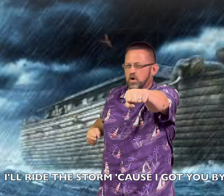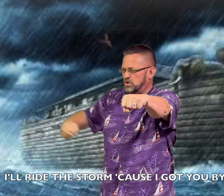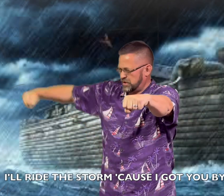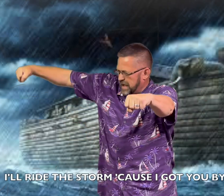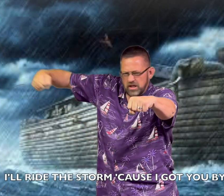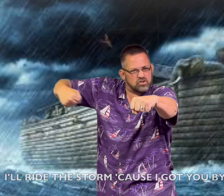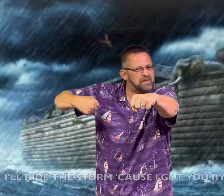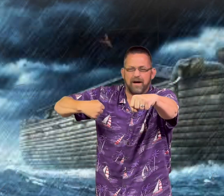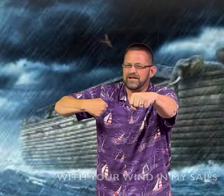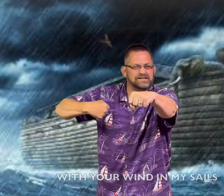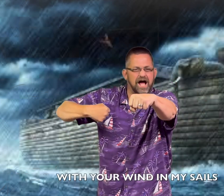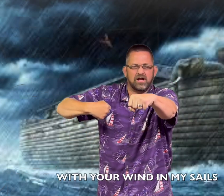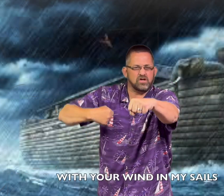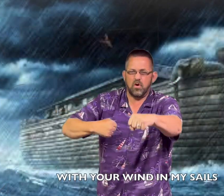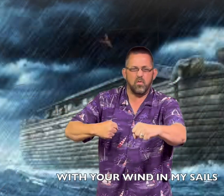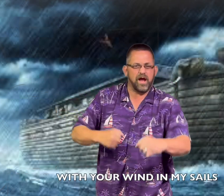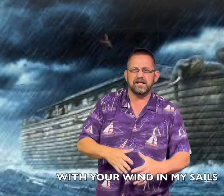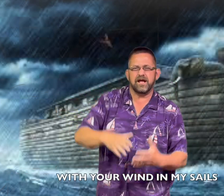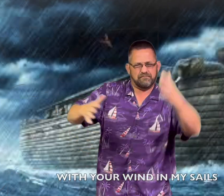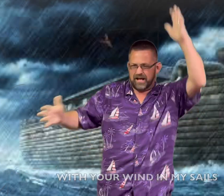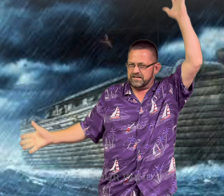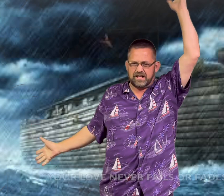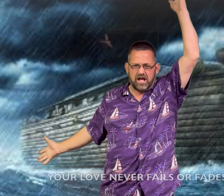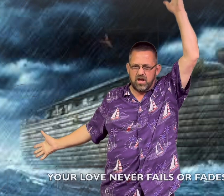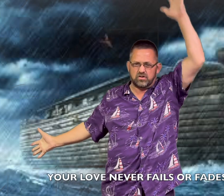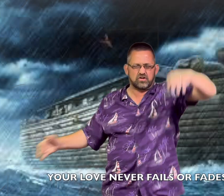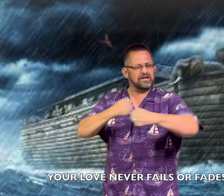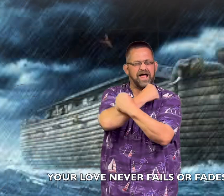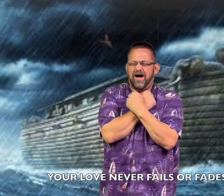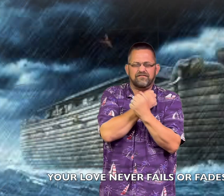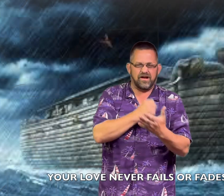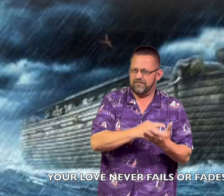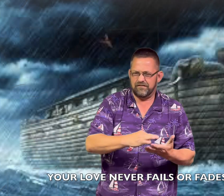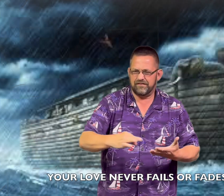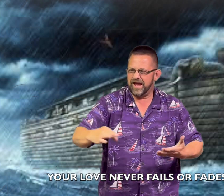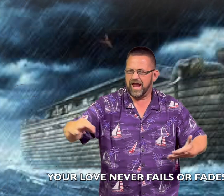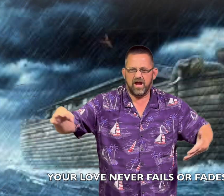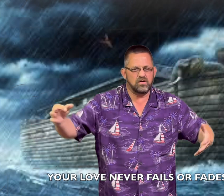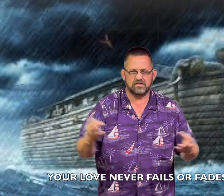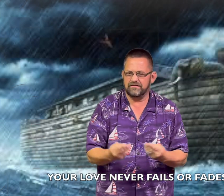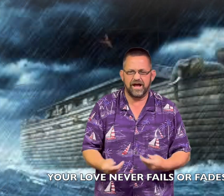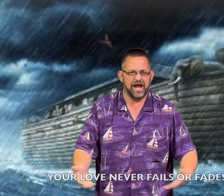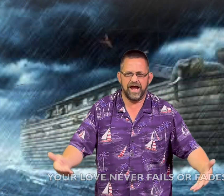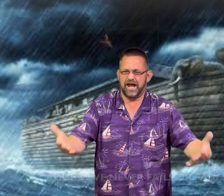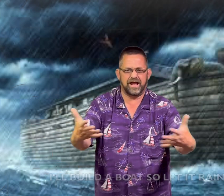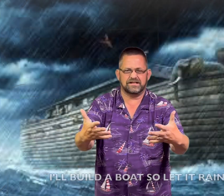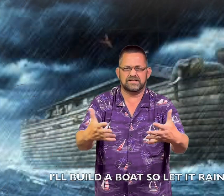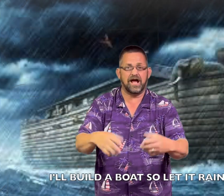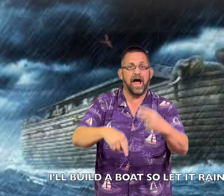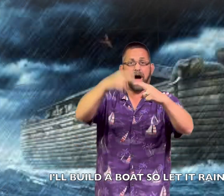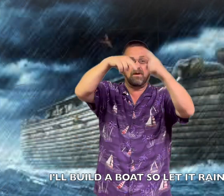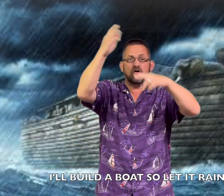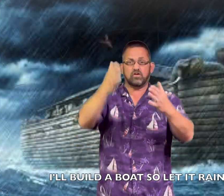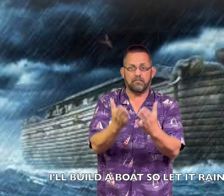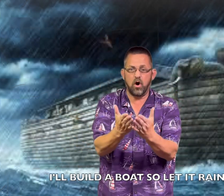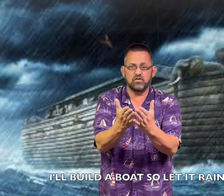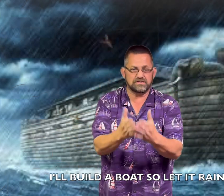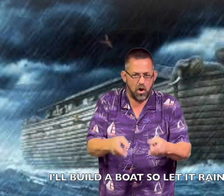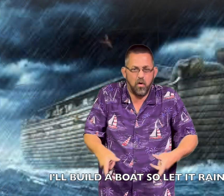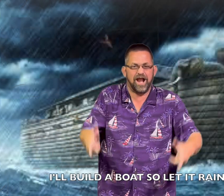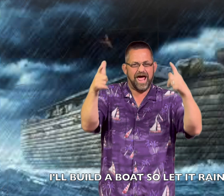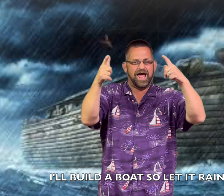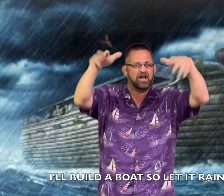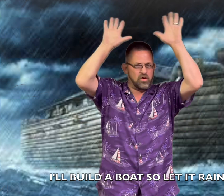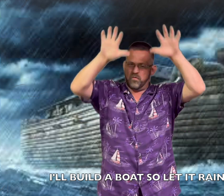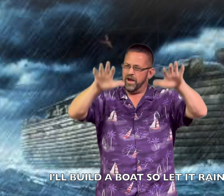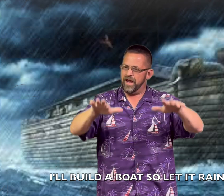storm cause I got you by my side If you win in my sails Your love never fails or fades I'll build a boat so